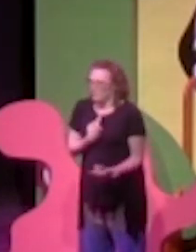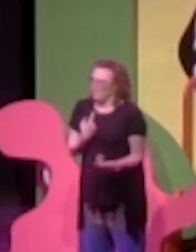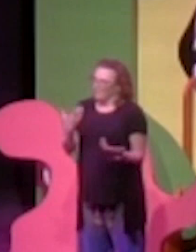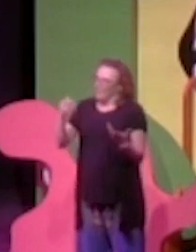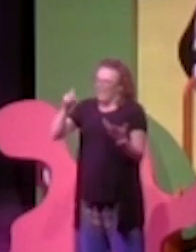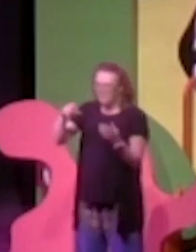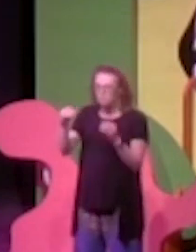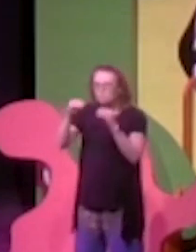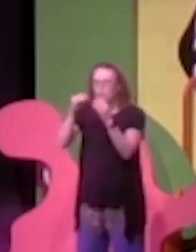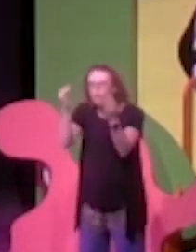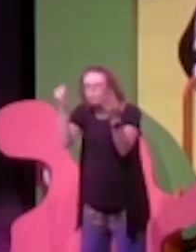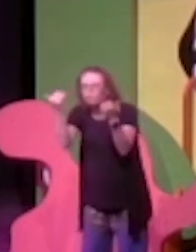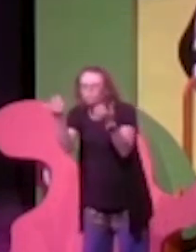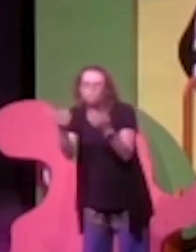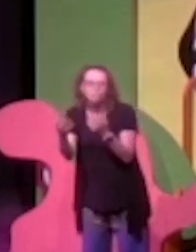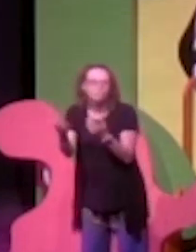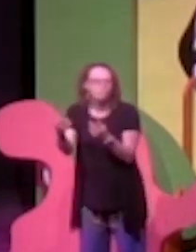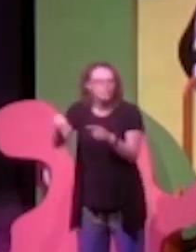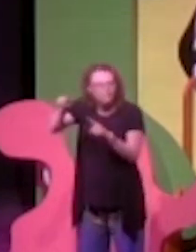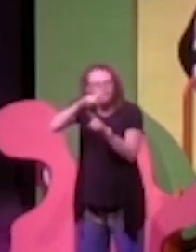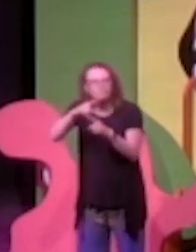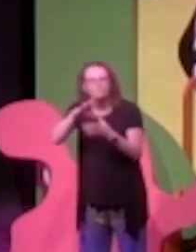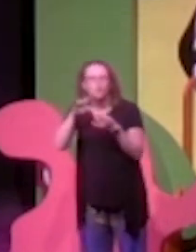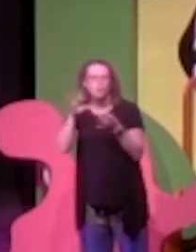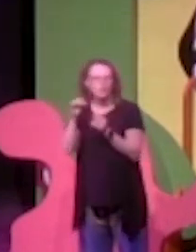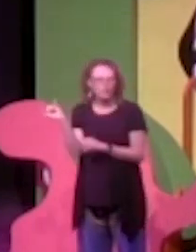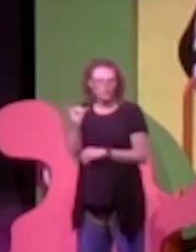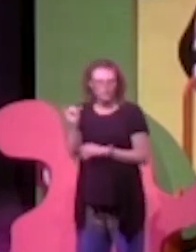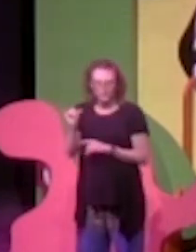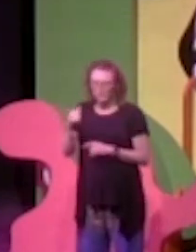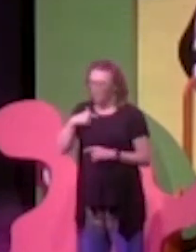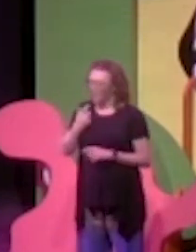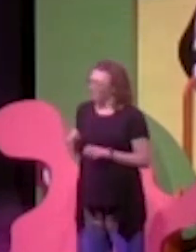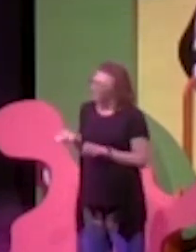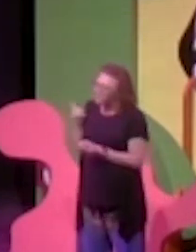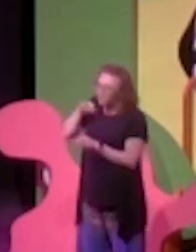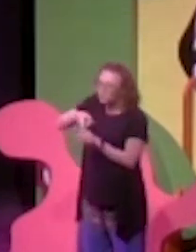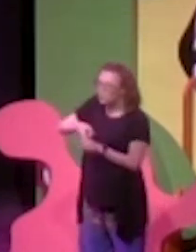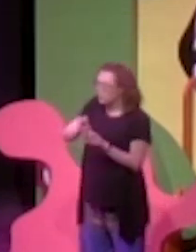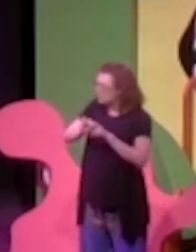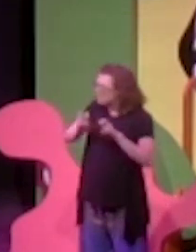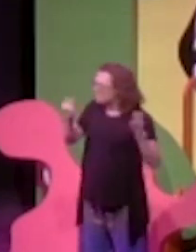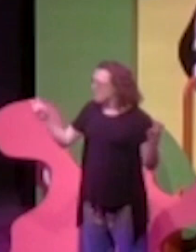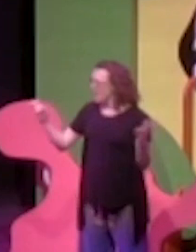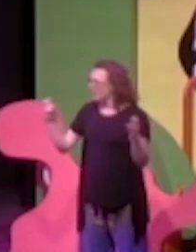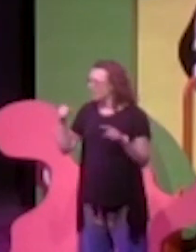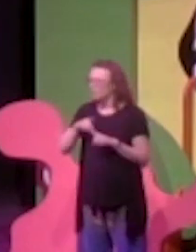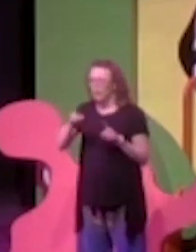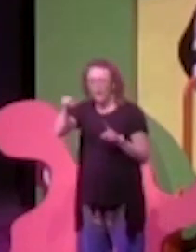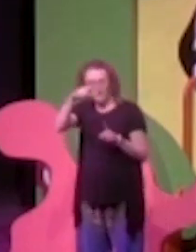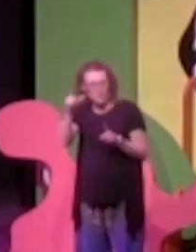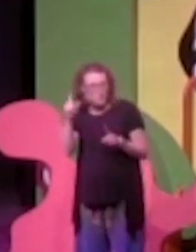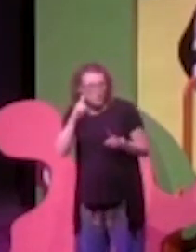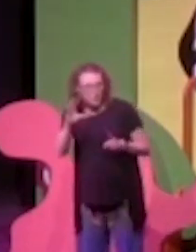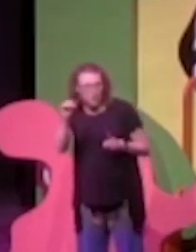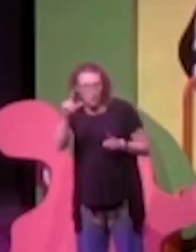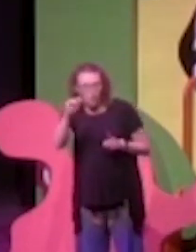panels, and I love my colleagues at, for example, the Otis Report. Who pays attention to the Otis Report?